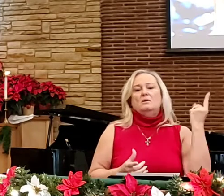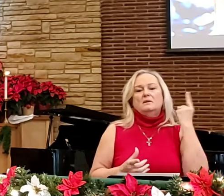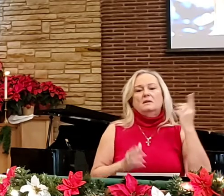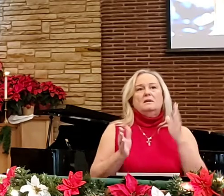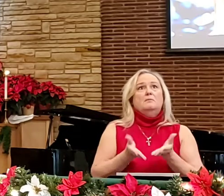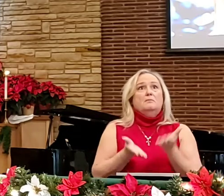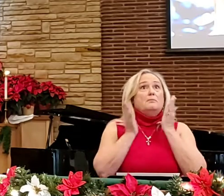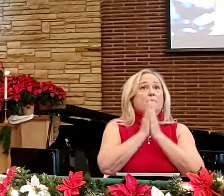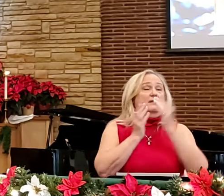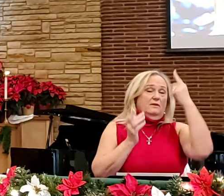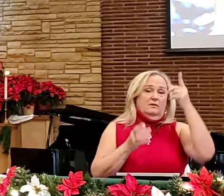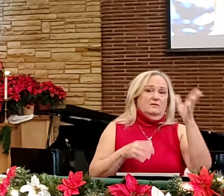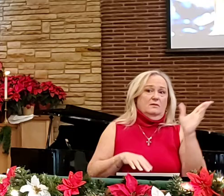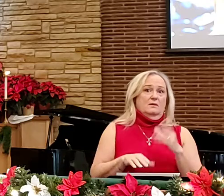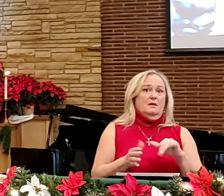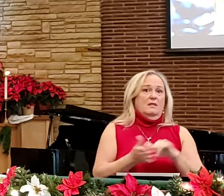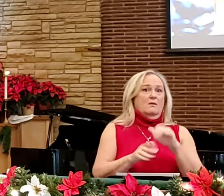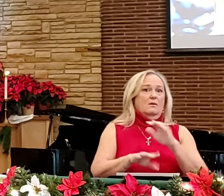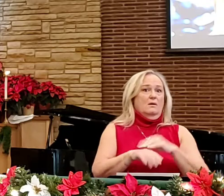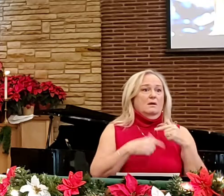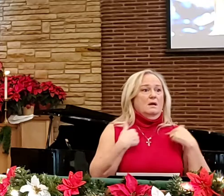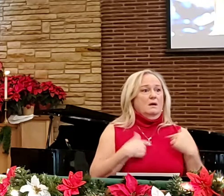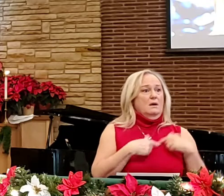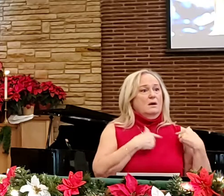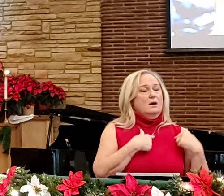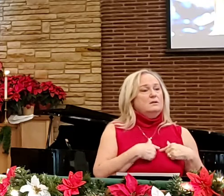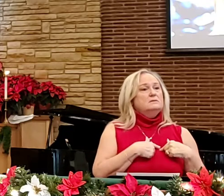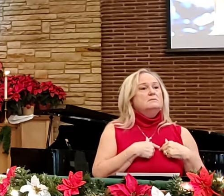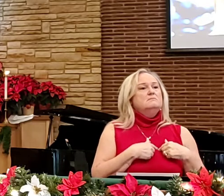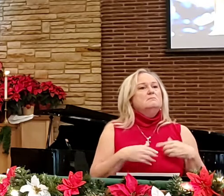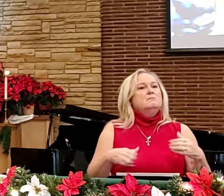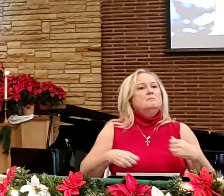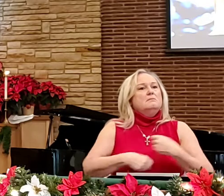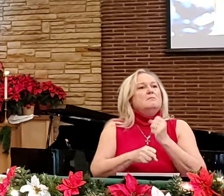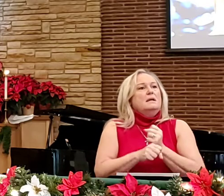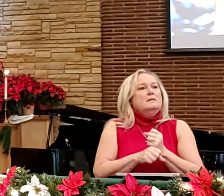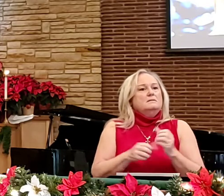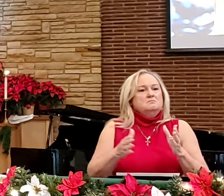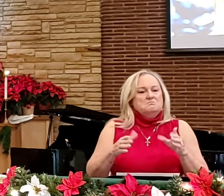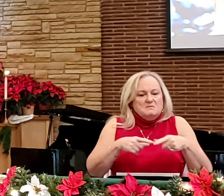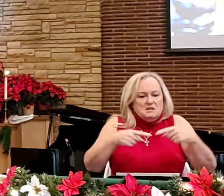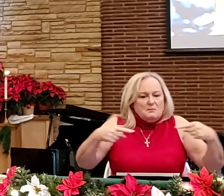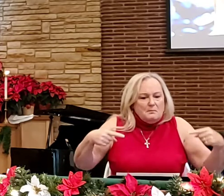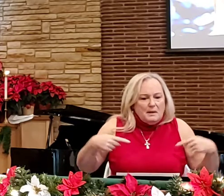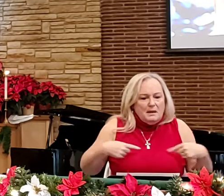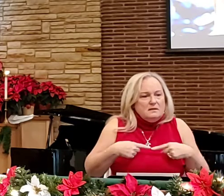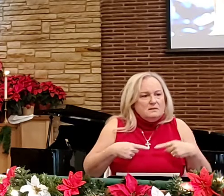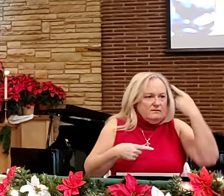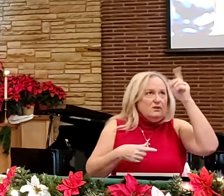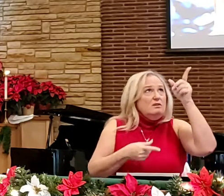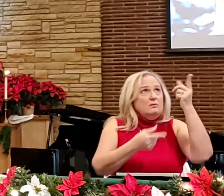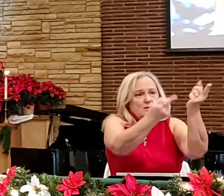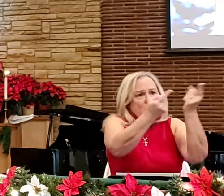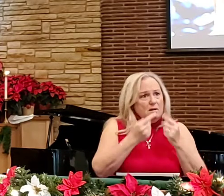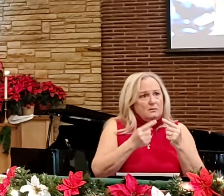prayers for those that are on our hearts, but may we make space for you come to